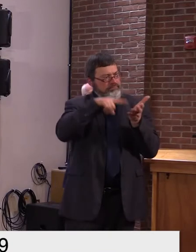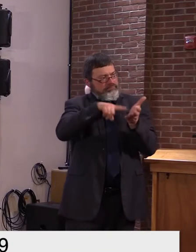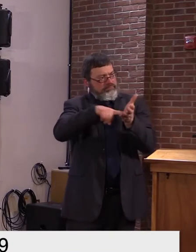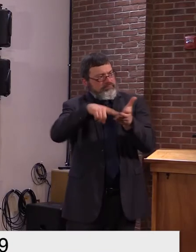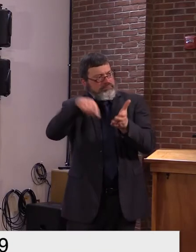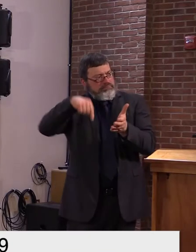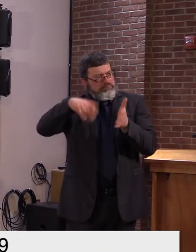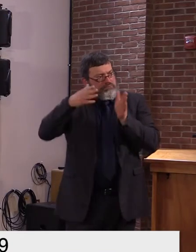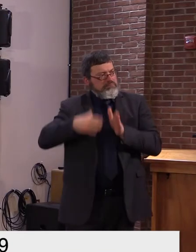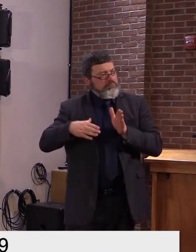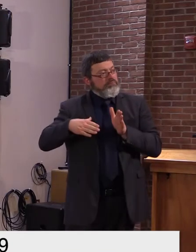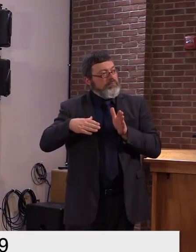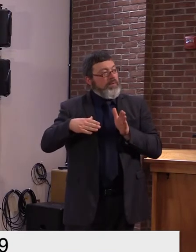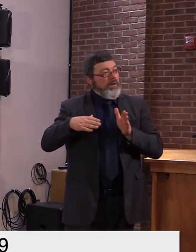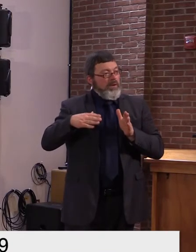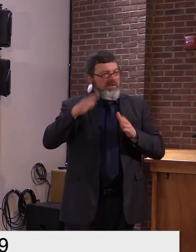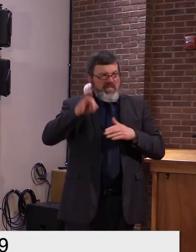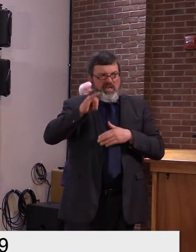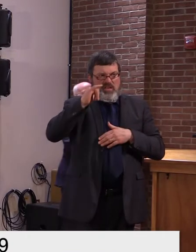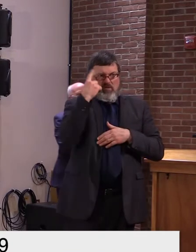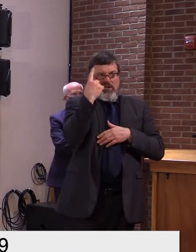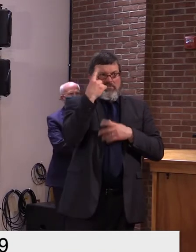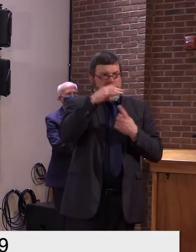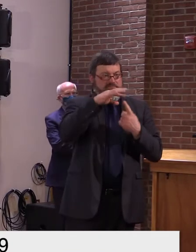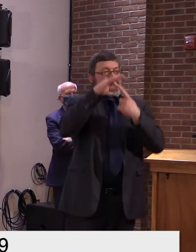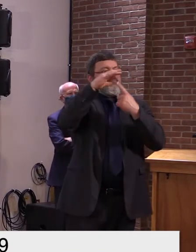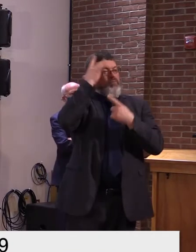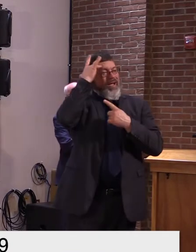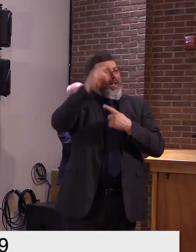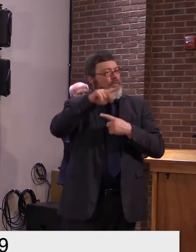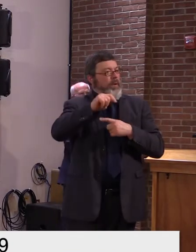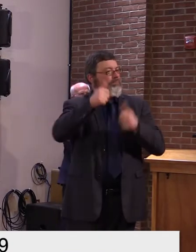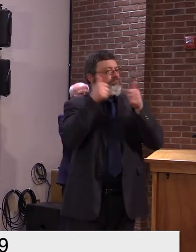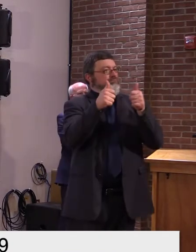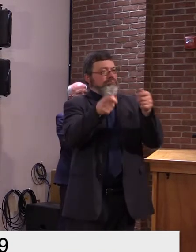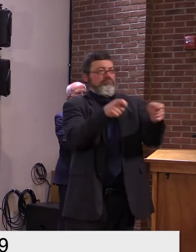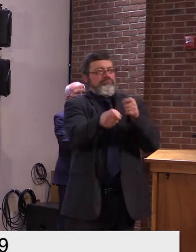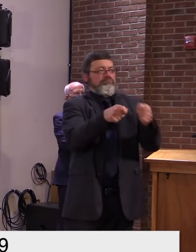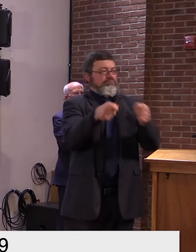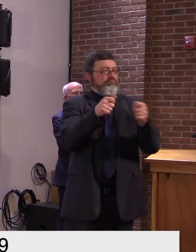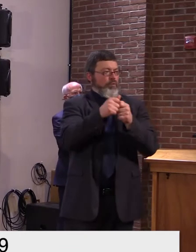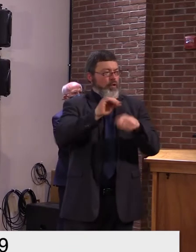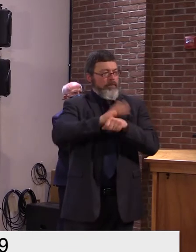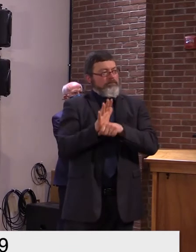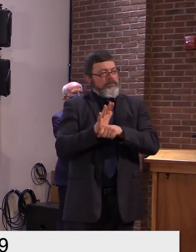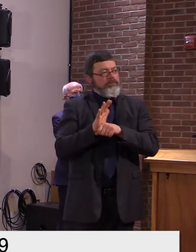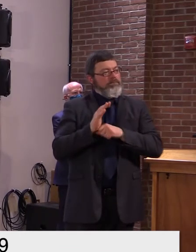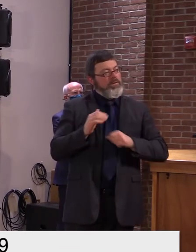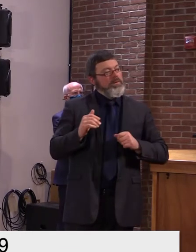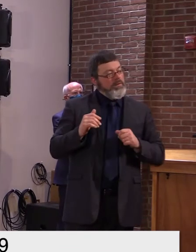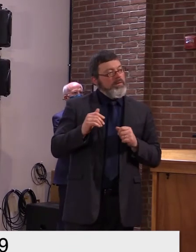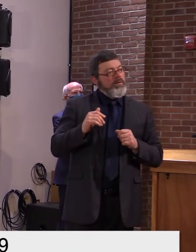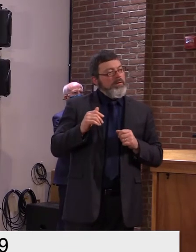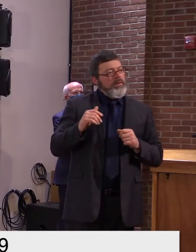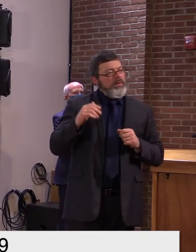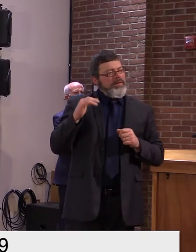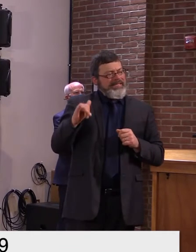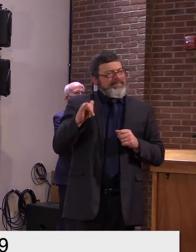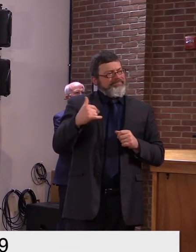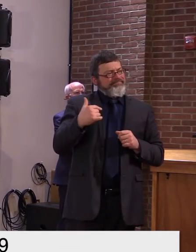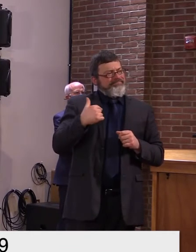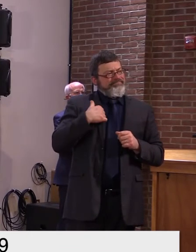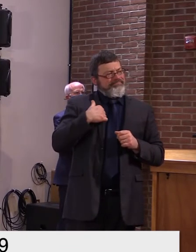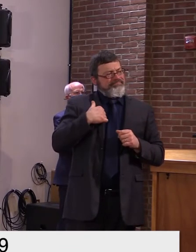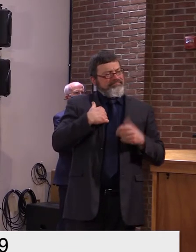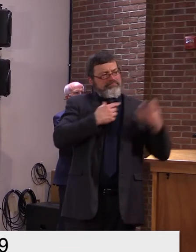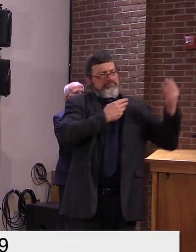in Vermont. I'm told the contractor working on behalf of the state, Dataman USA, laid off